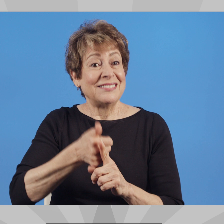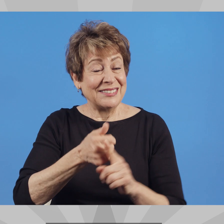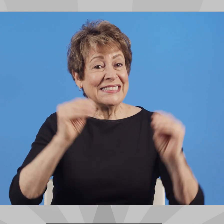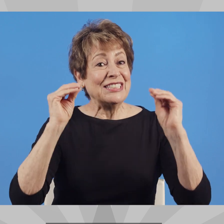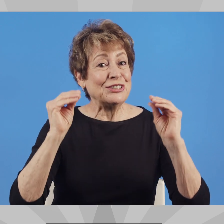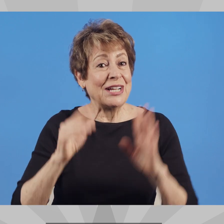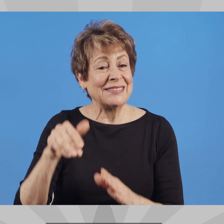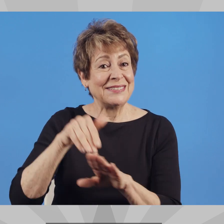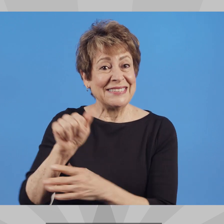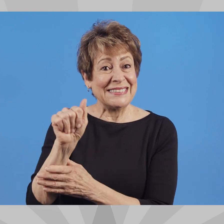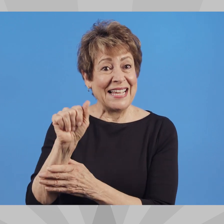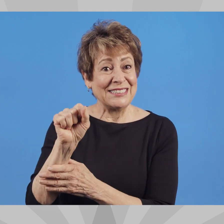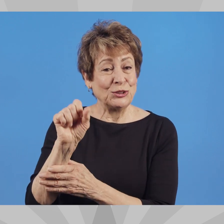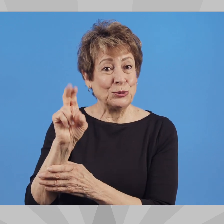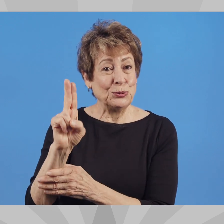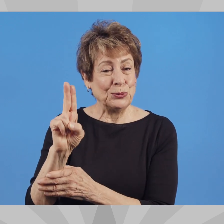and teaches at ASU.